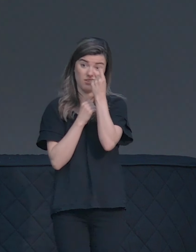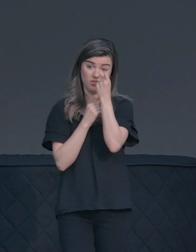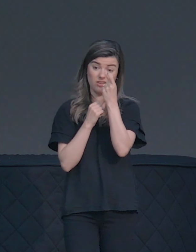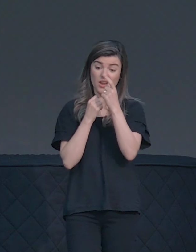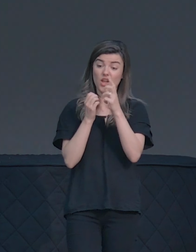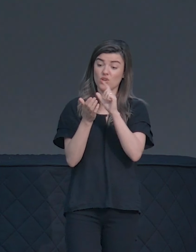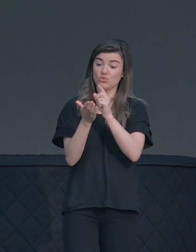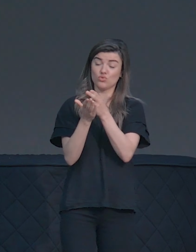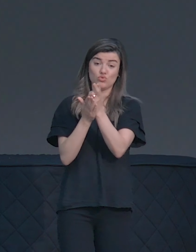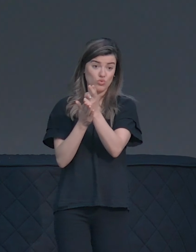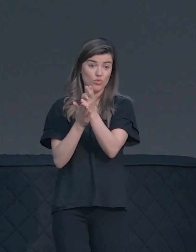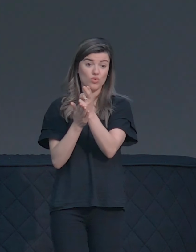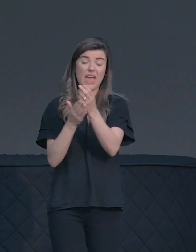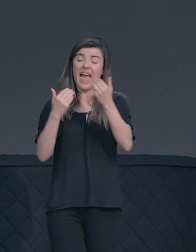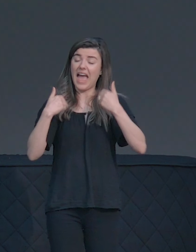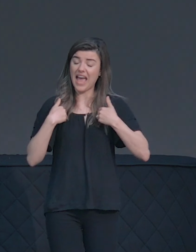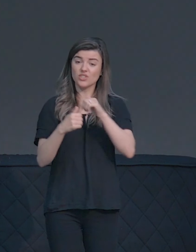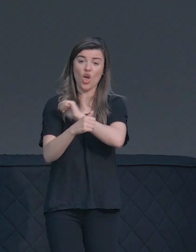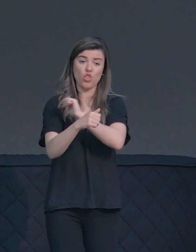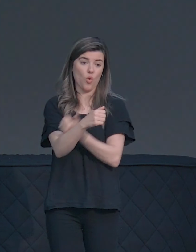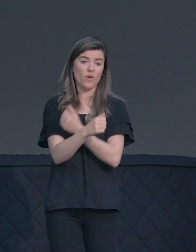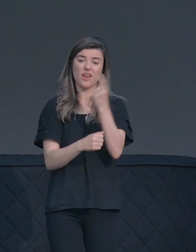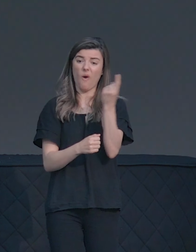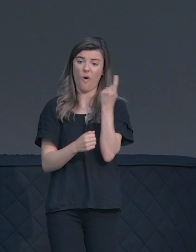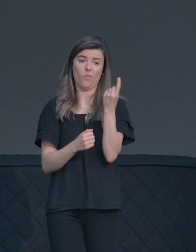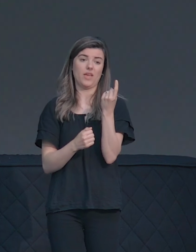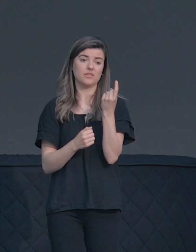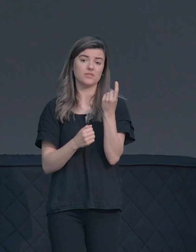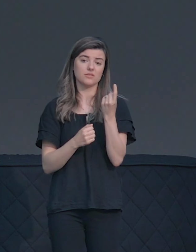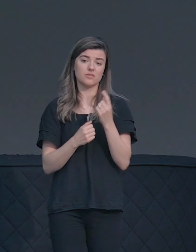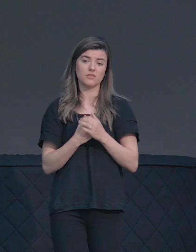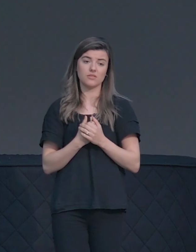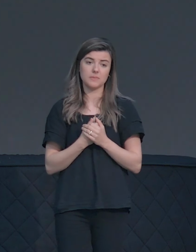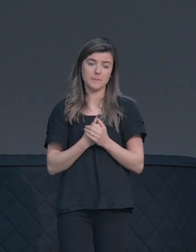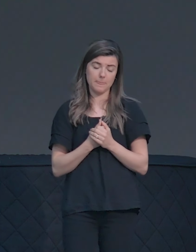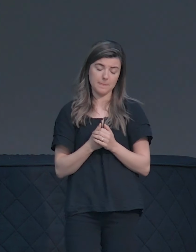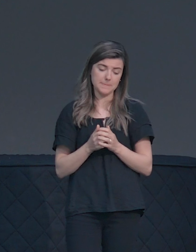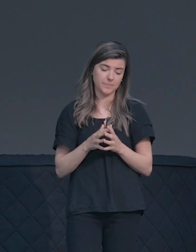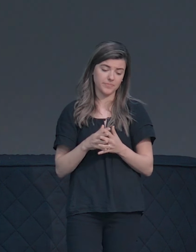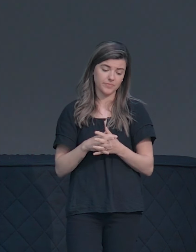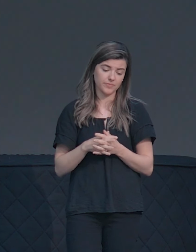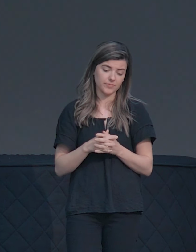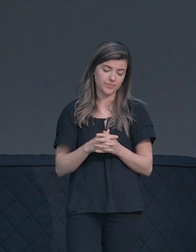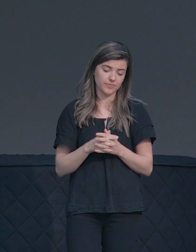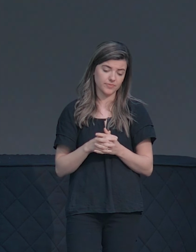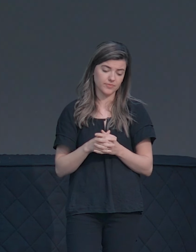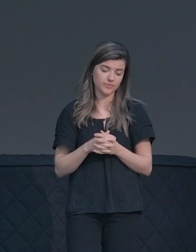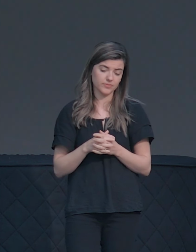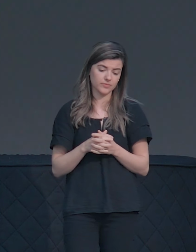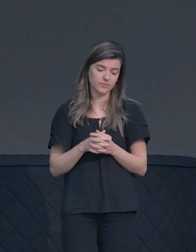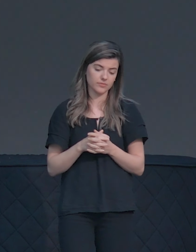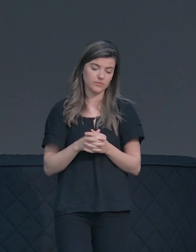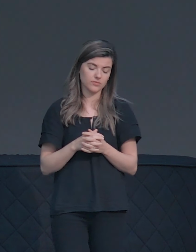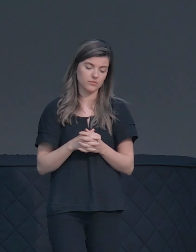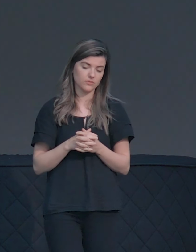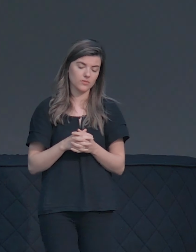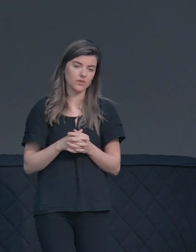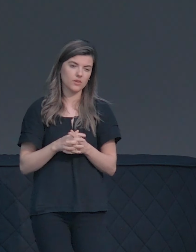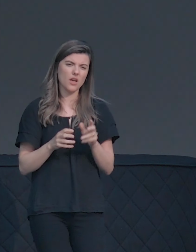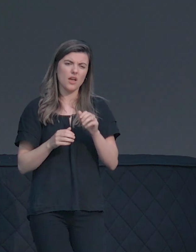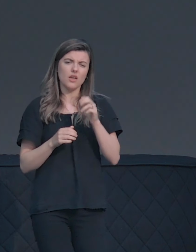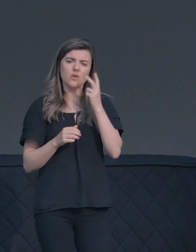always holds the authority over lies. Well, we see authority in another way